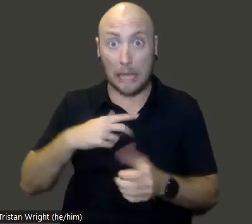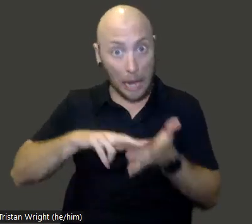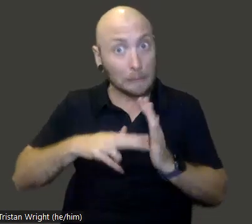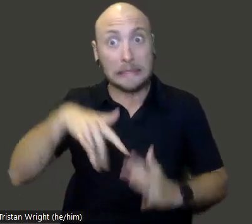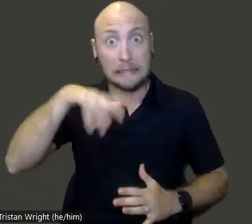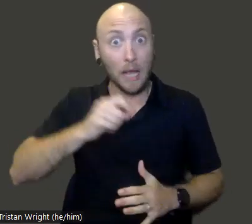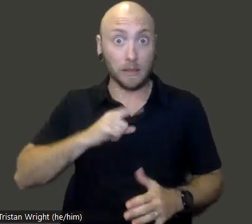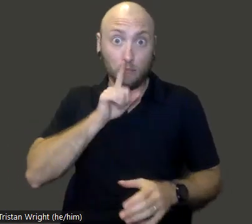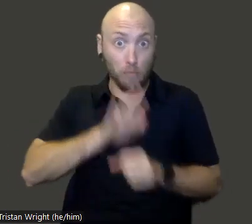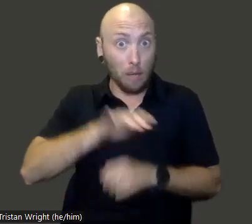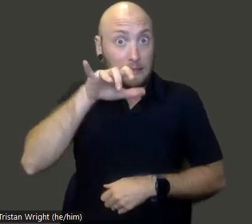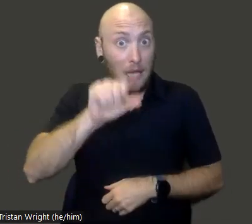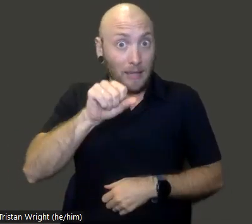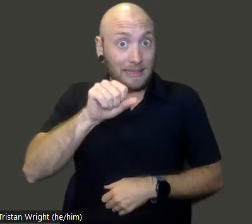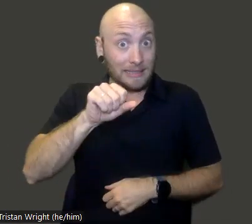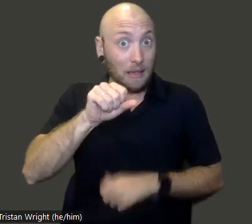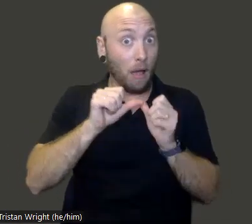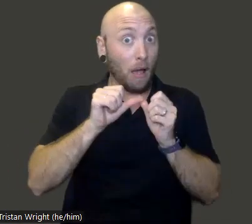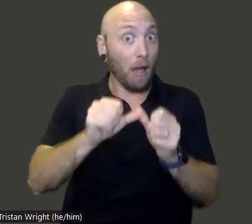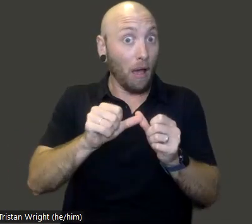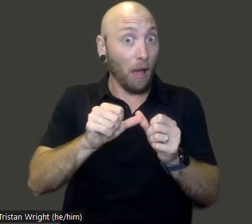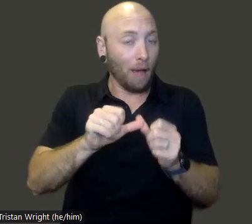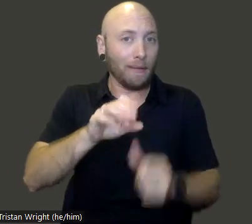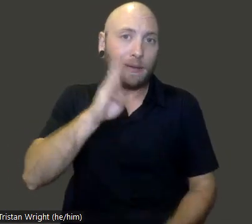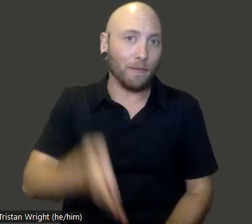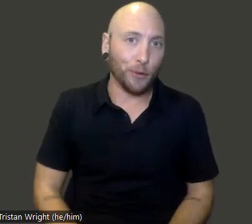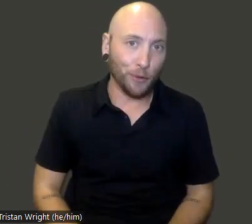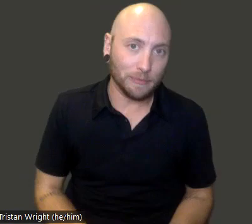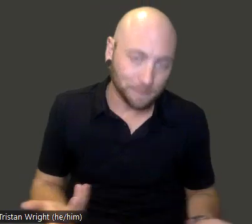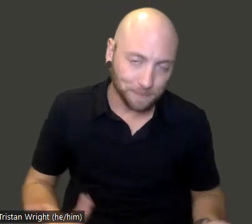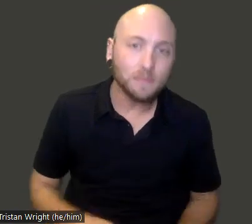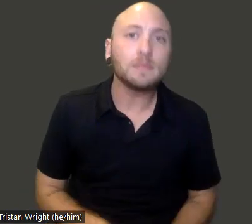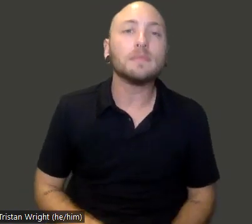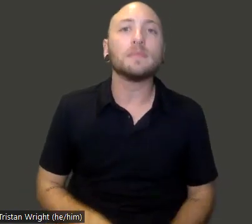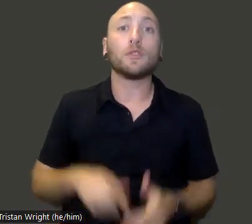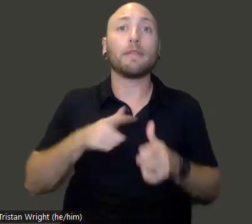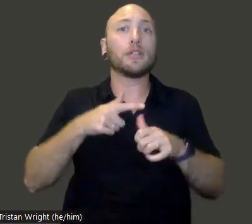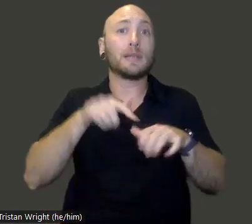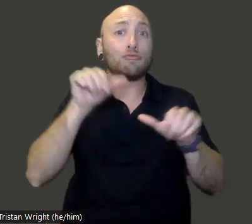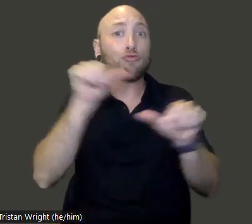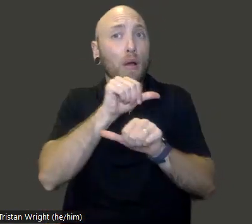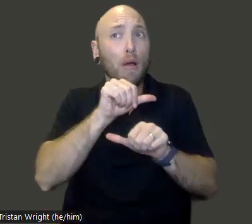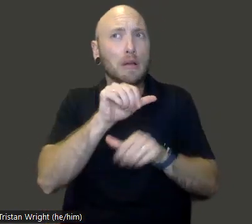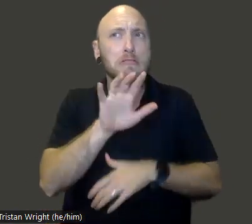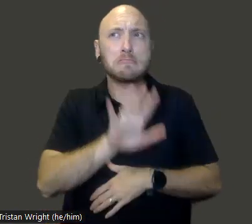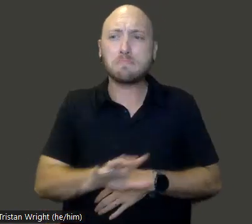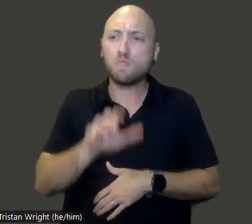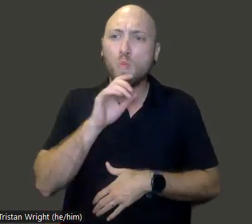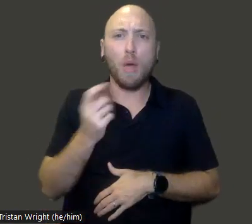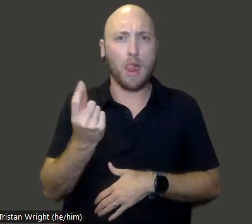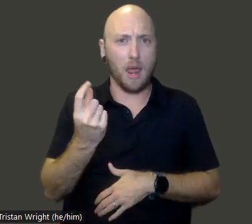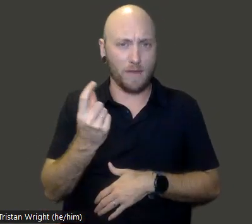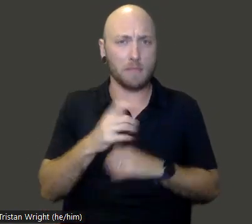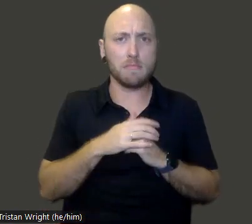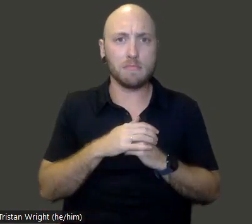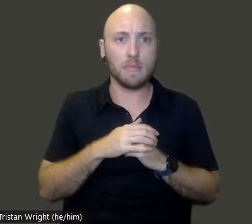them, you know. And so the first time I got drunk, I was around 11 years old, and I was going